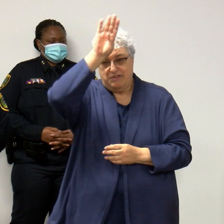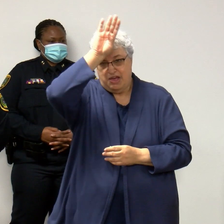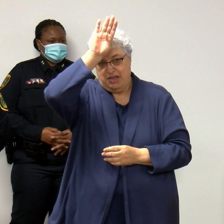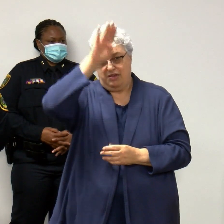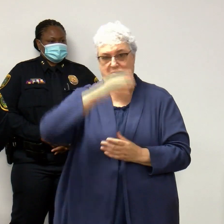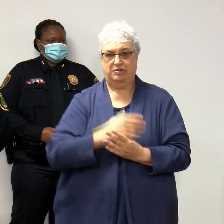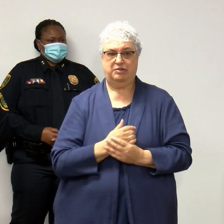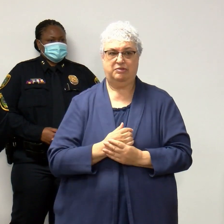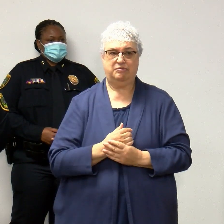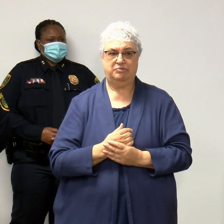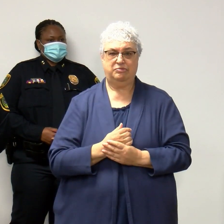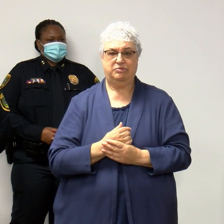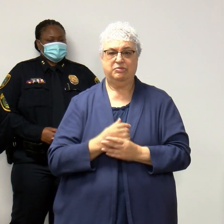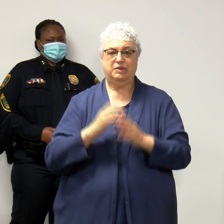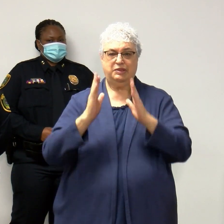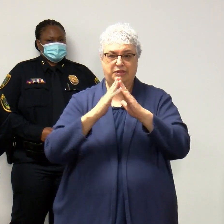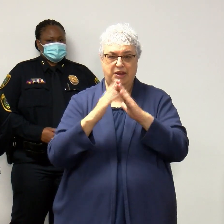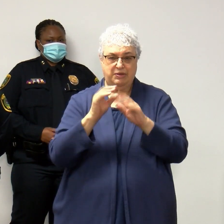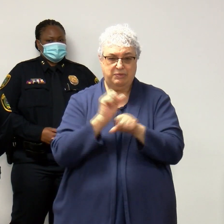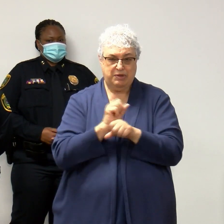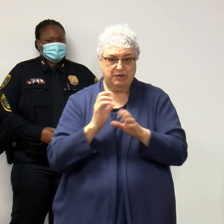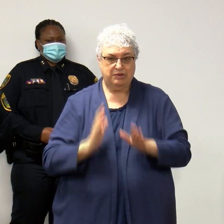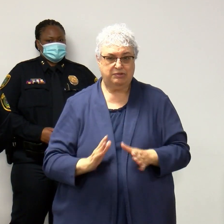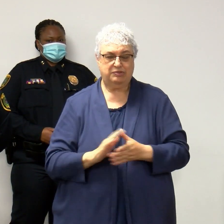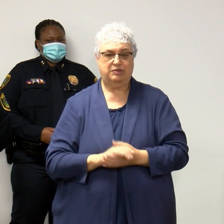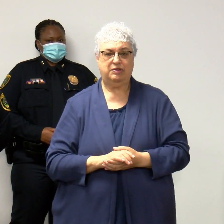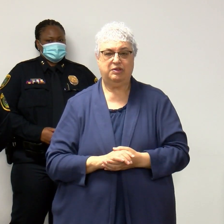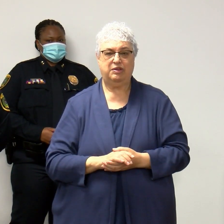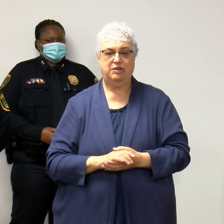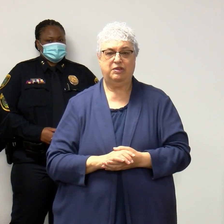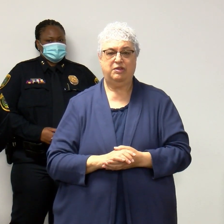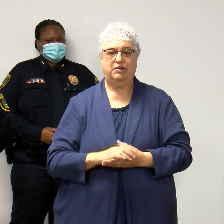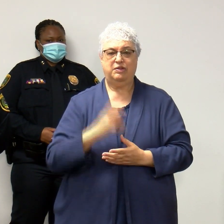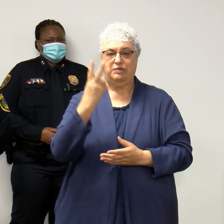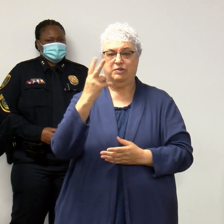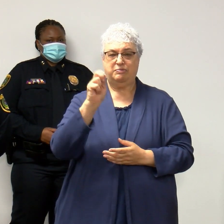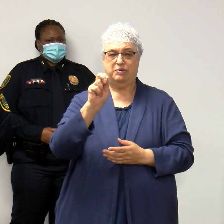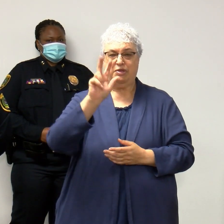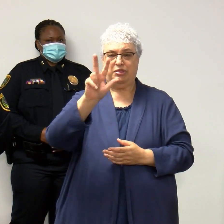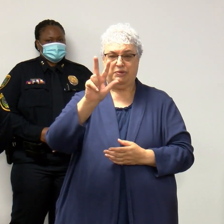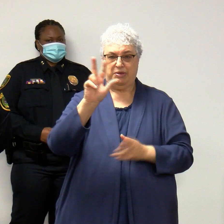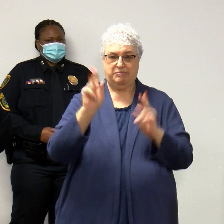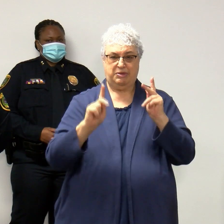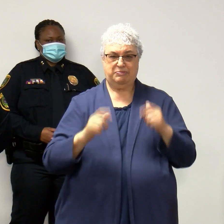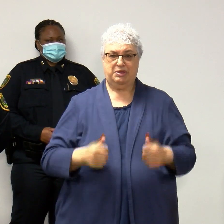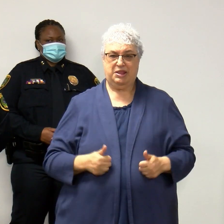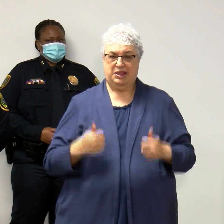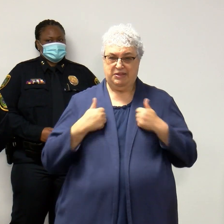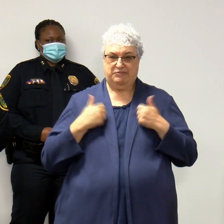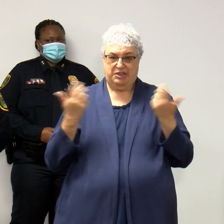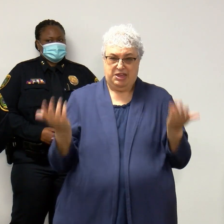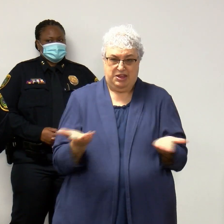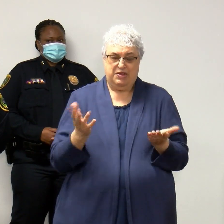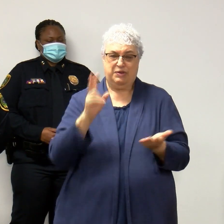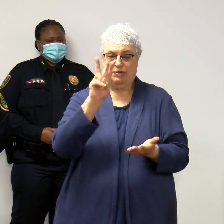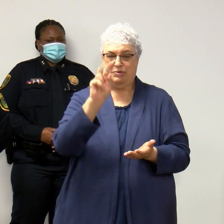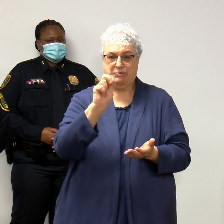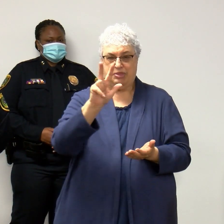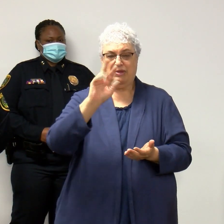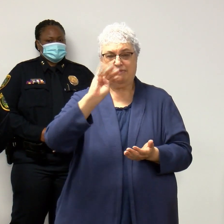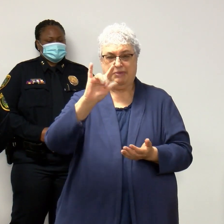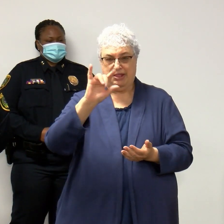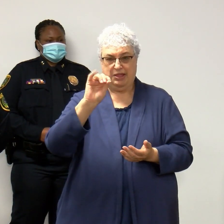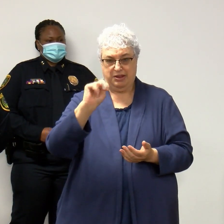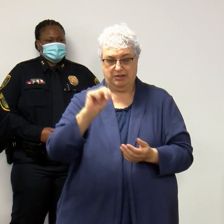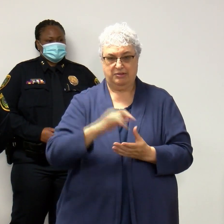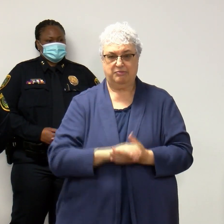firefighters, municipal workers, and the 2.3 million Houstonians. And when employees follow